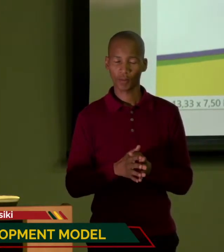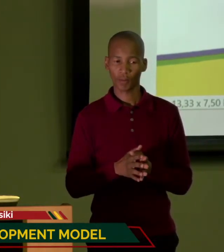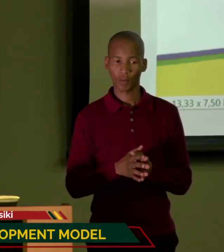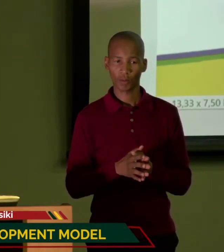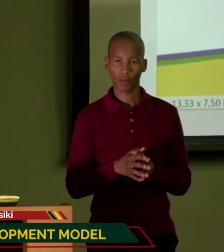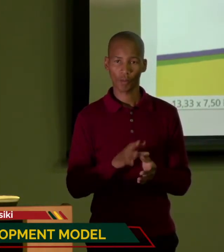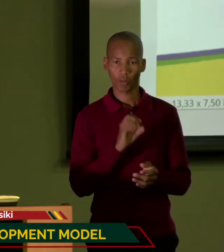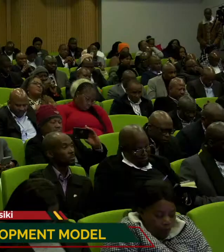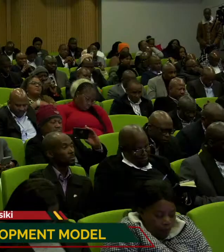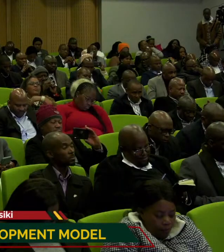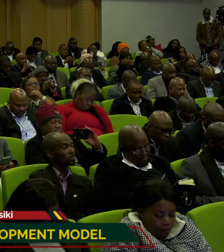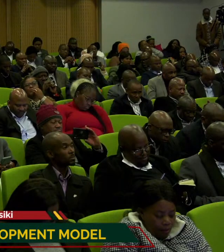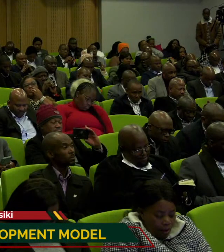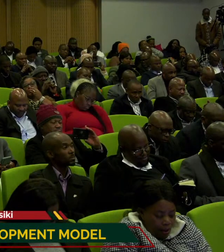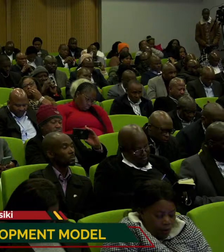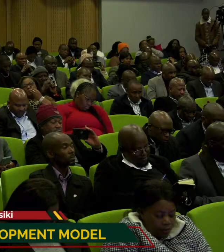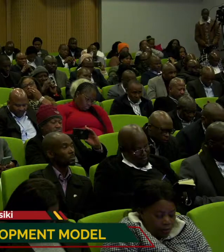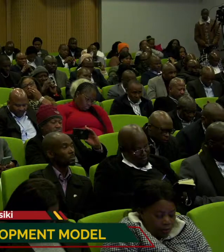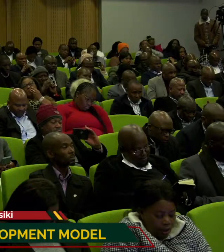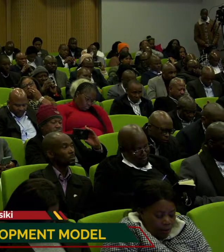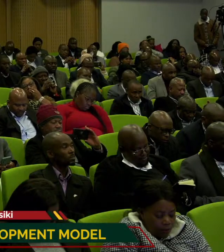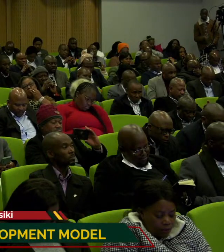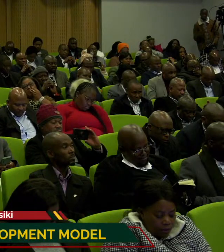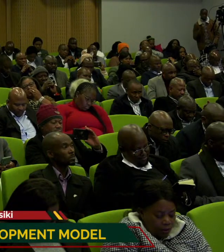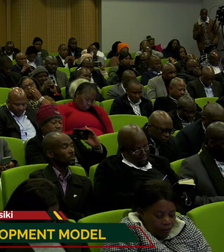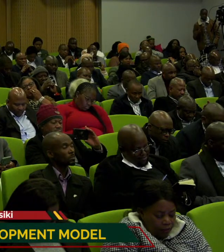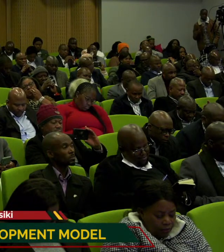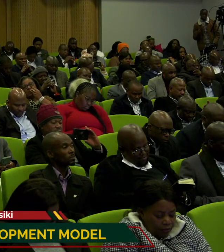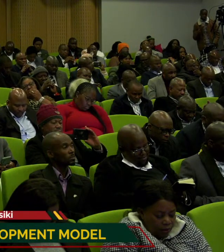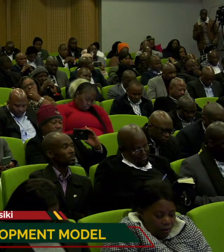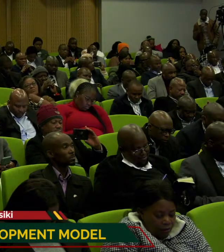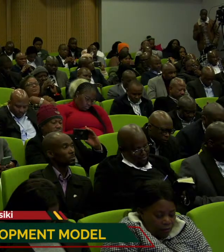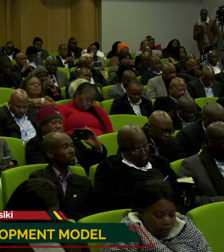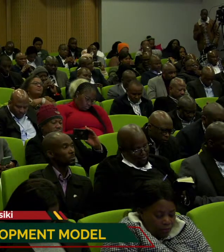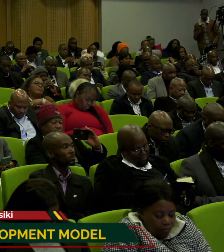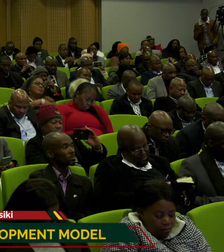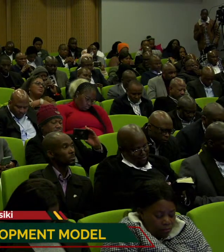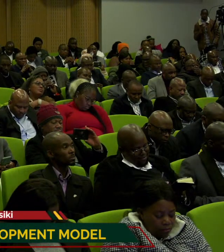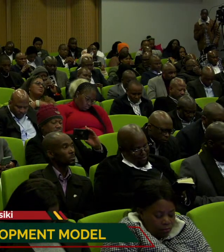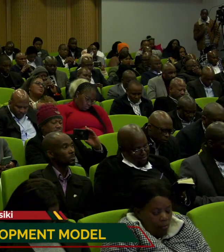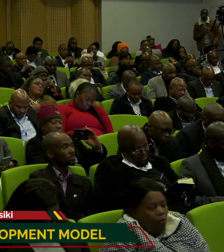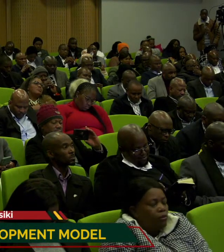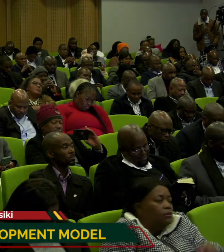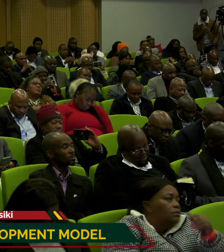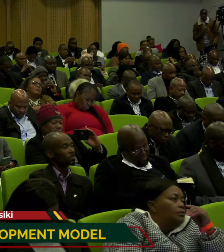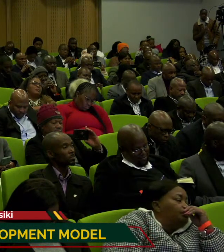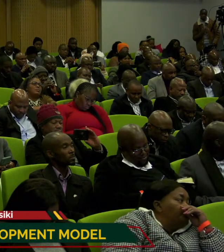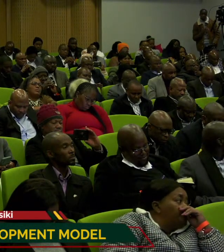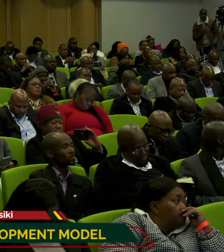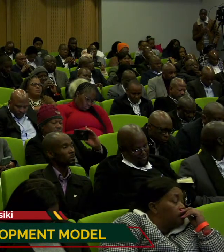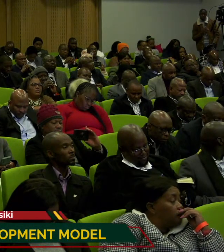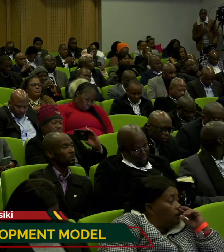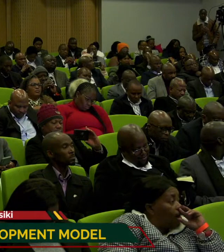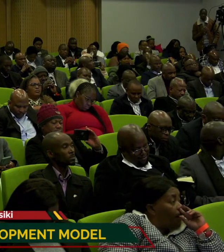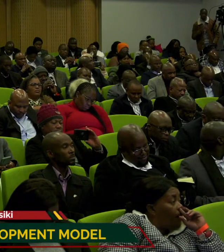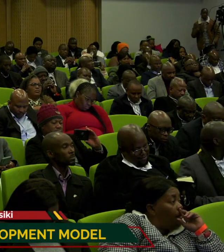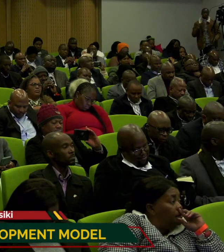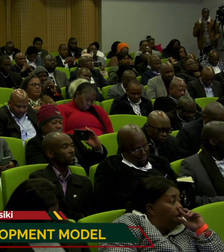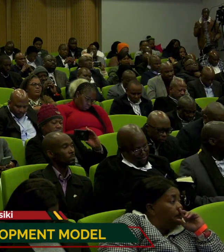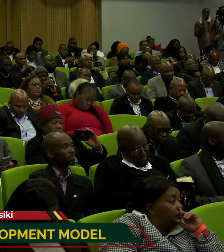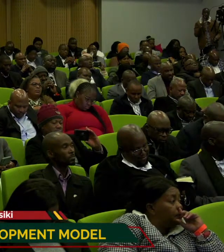ke ukuyiqhuba laa nto because abantu bakuthi ufika kuthi